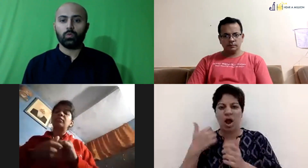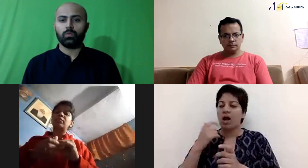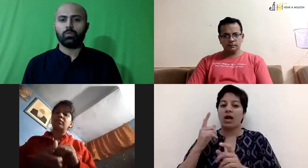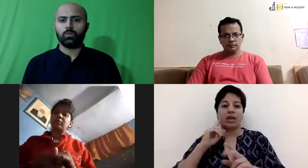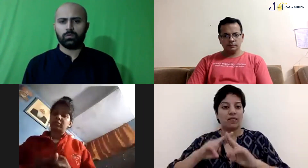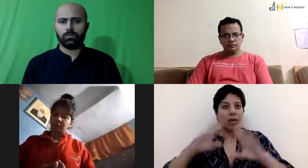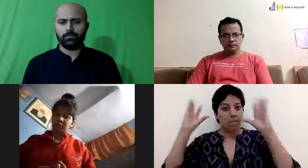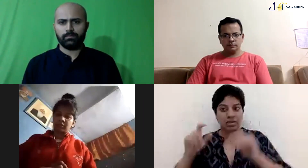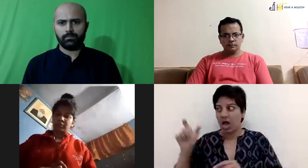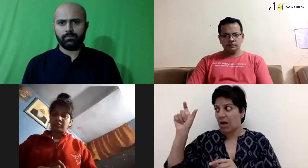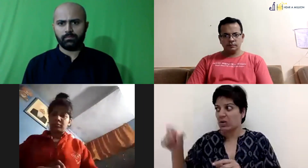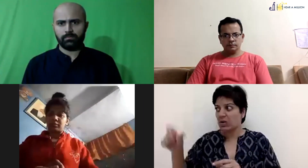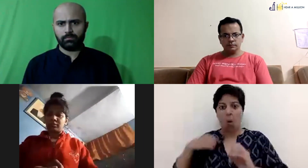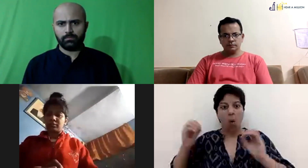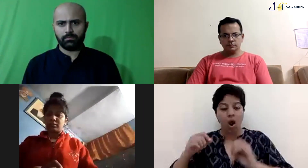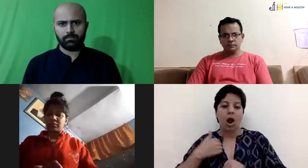person. Or if